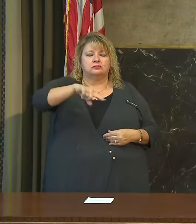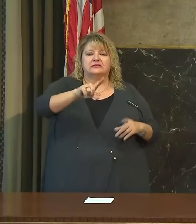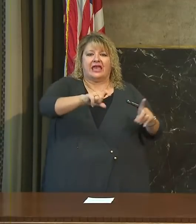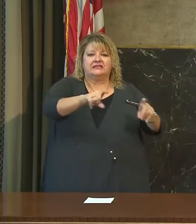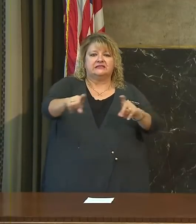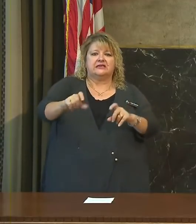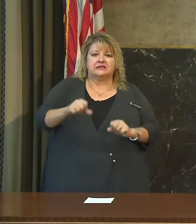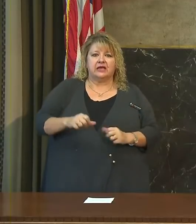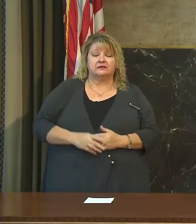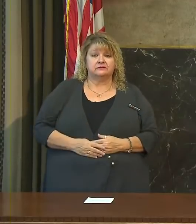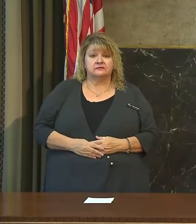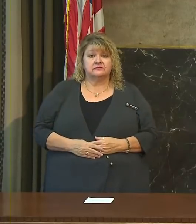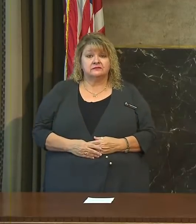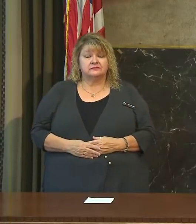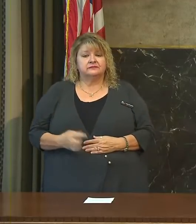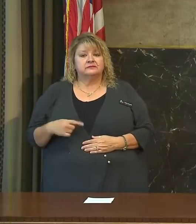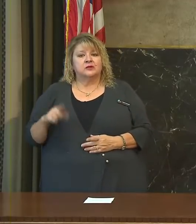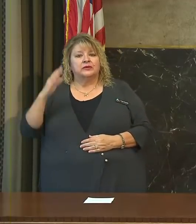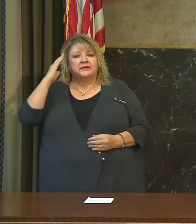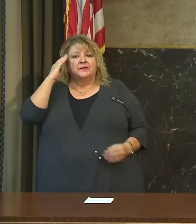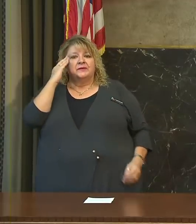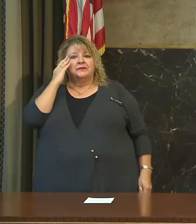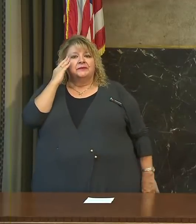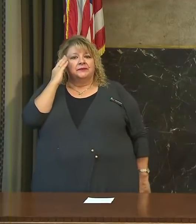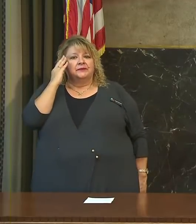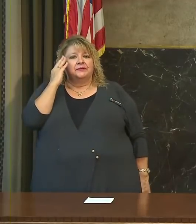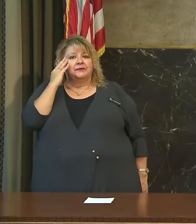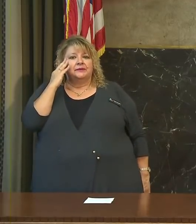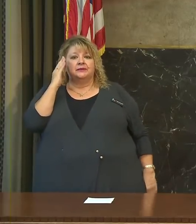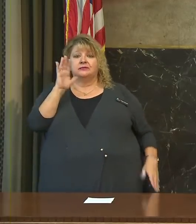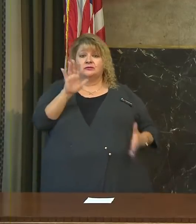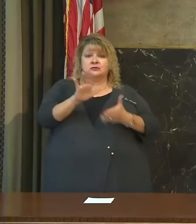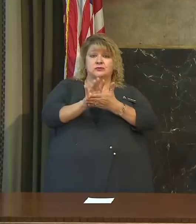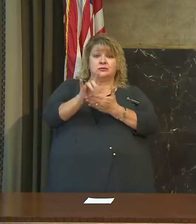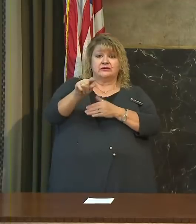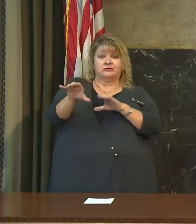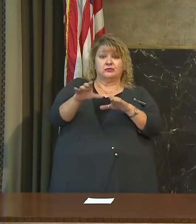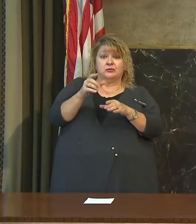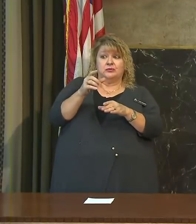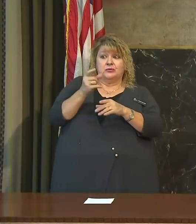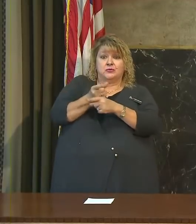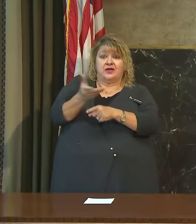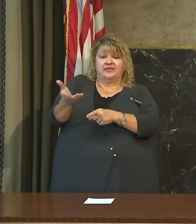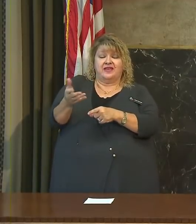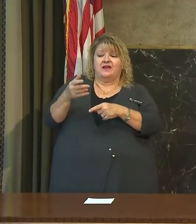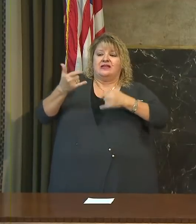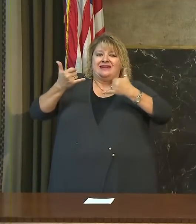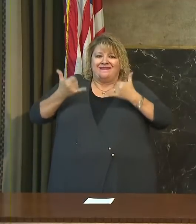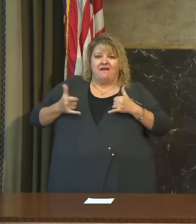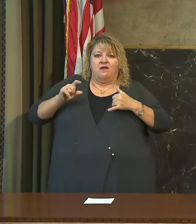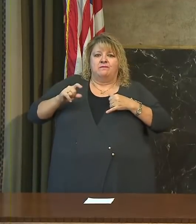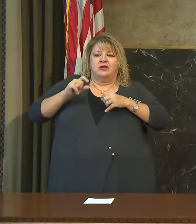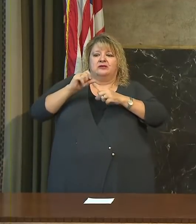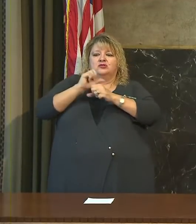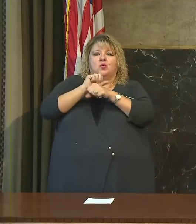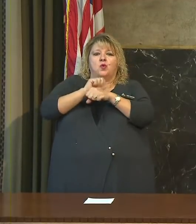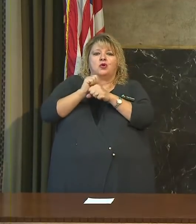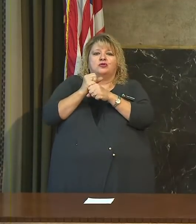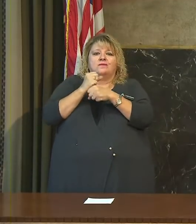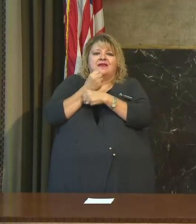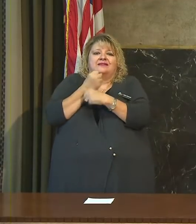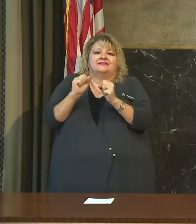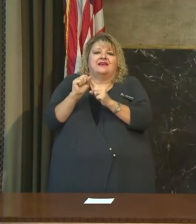But we are cognizant that schools must do the right thing and work hard now to create a safe environment